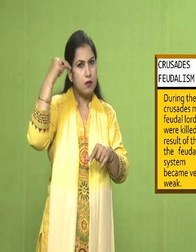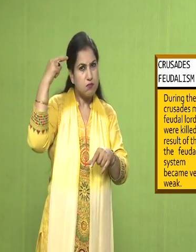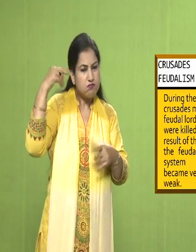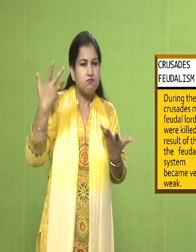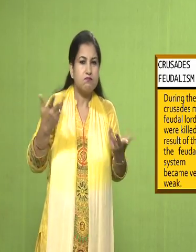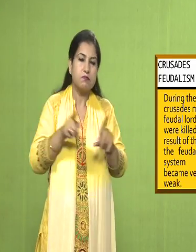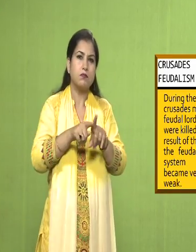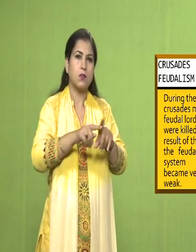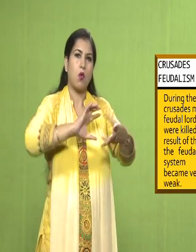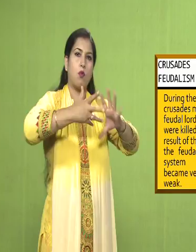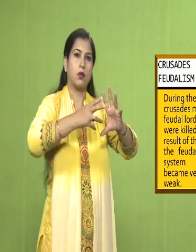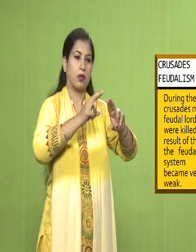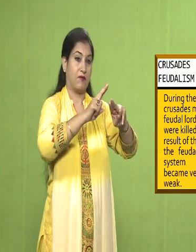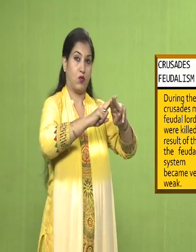But how?